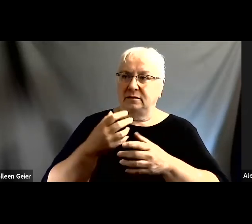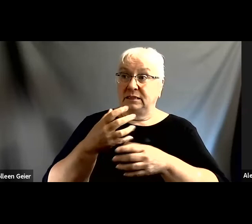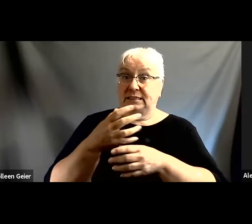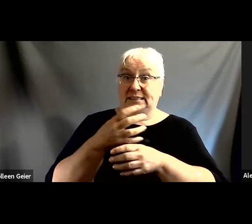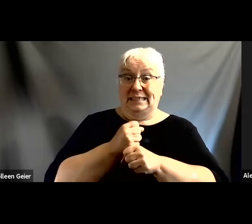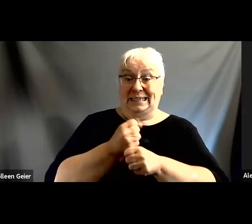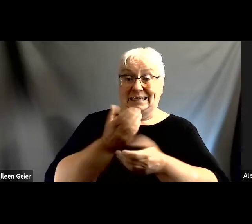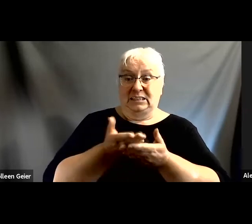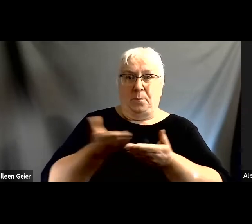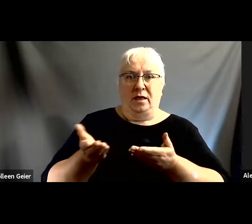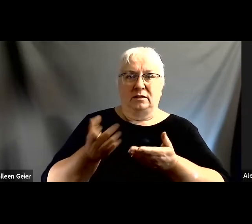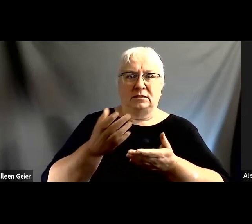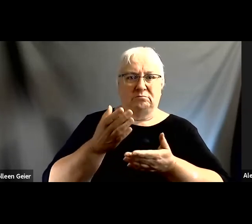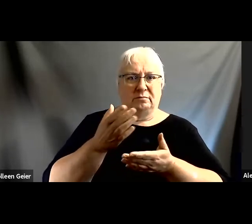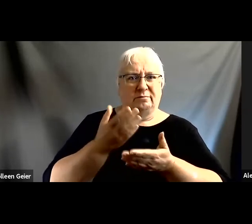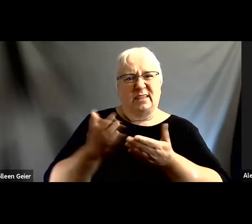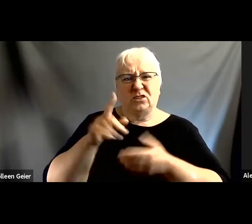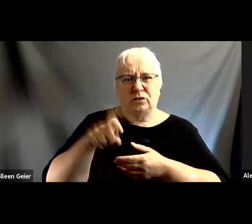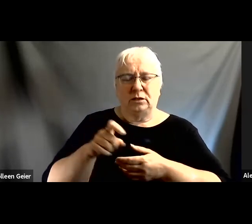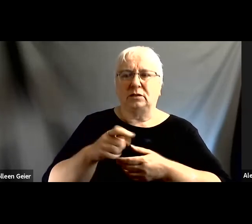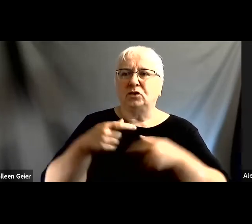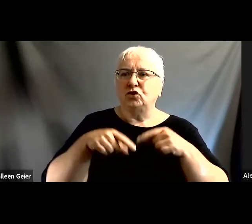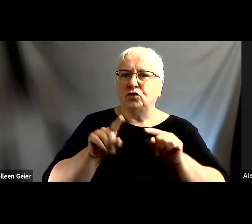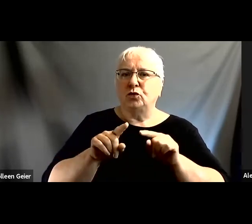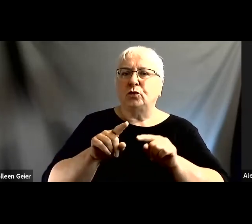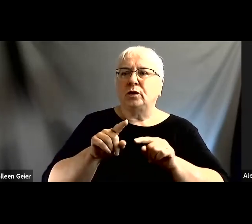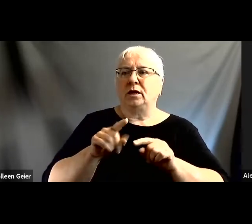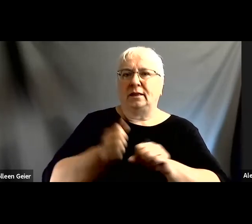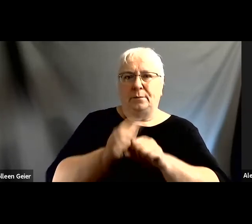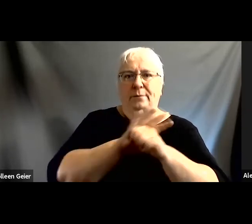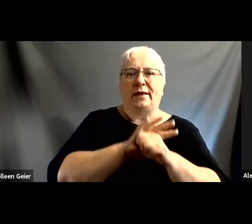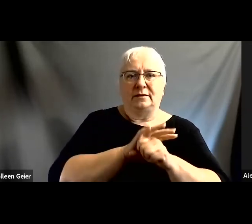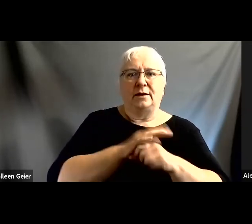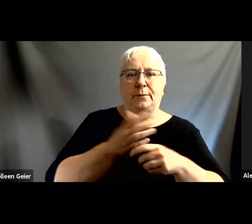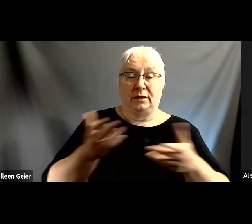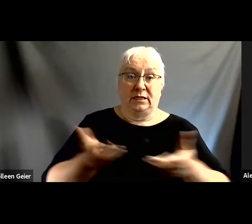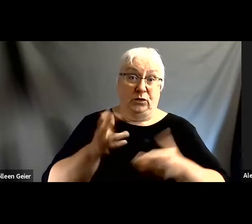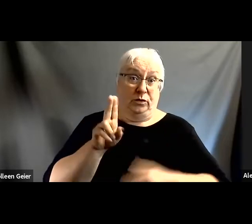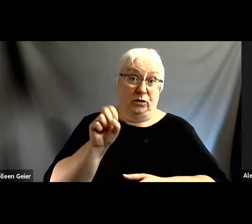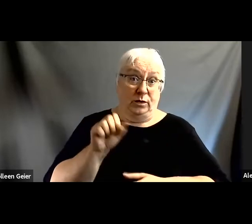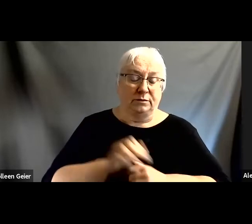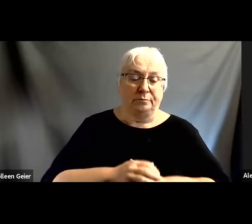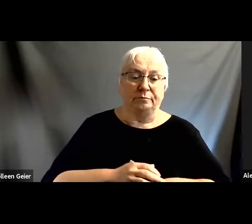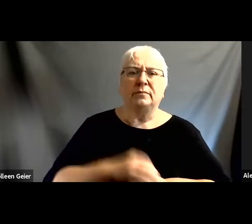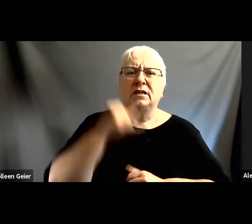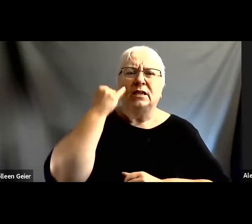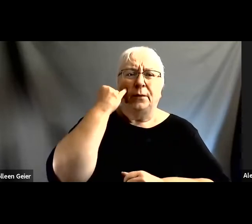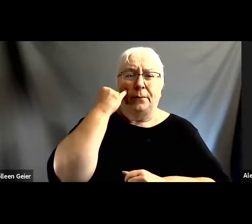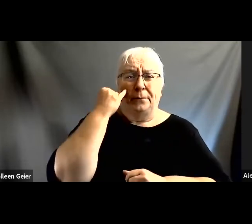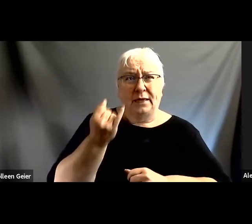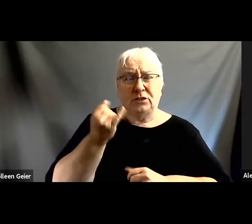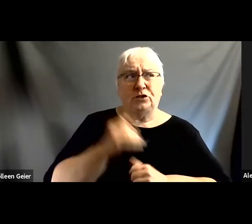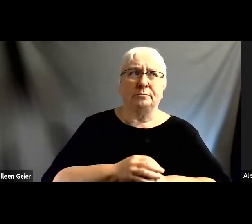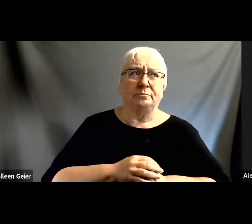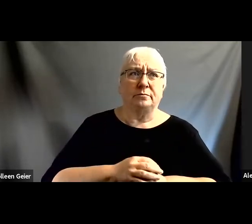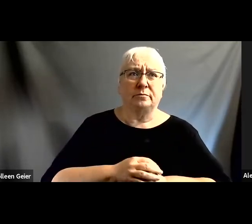this pandemic and within the shutdown in the United States. Imagine if it was tough for